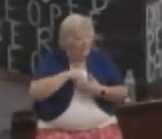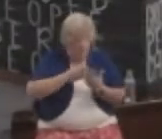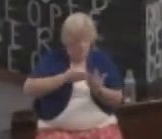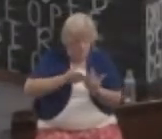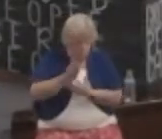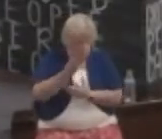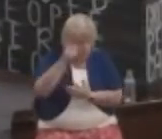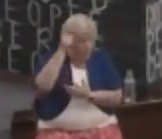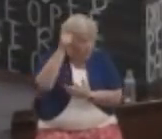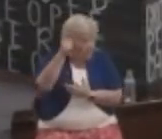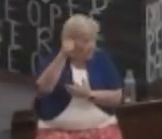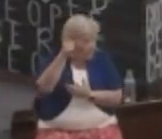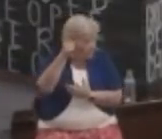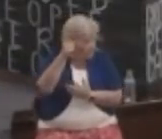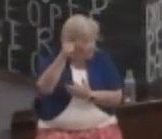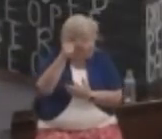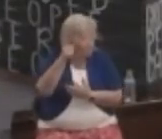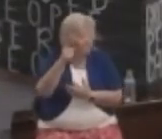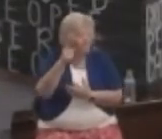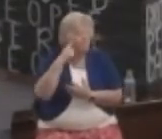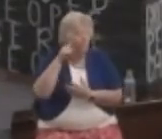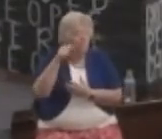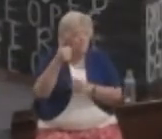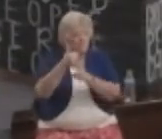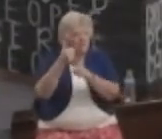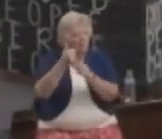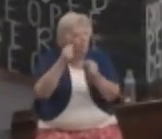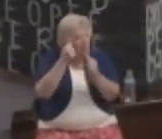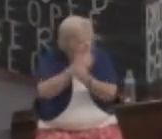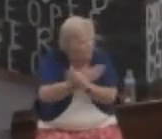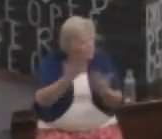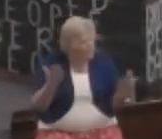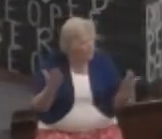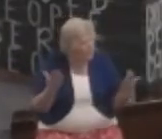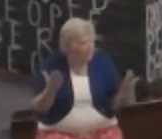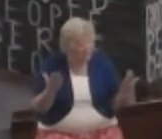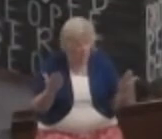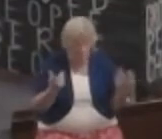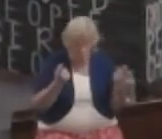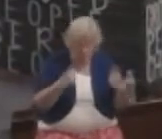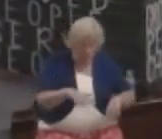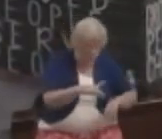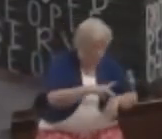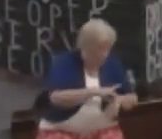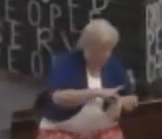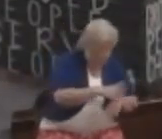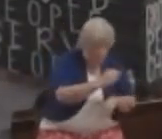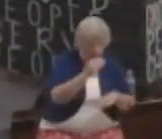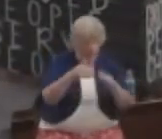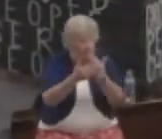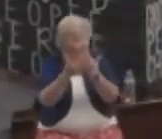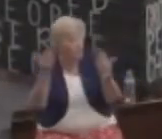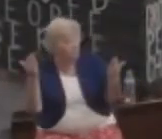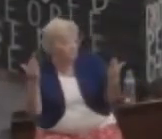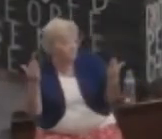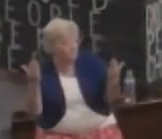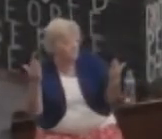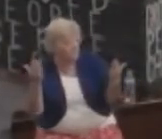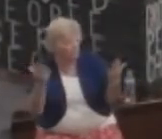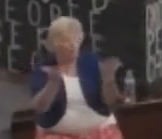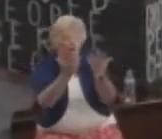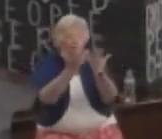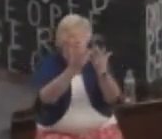him to reconcile to himself all things, whether things on earth or things in heaven, by making peace through